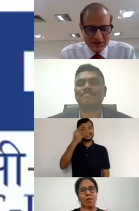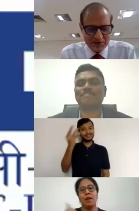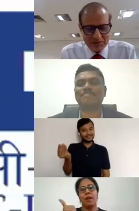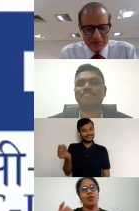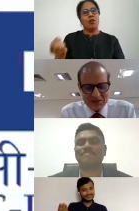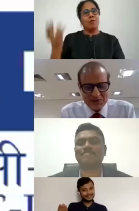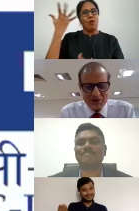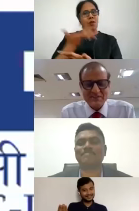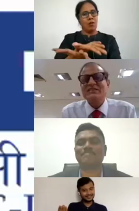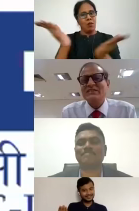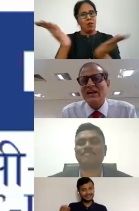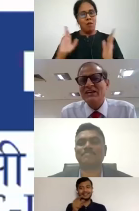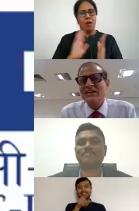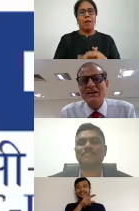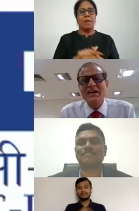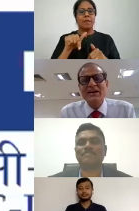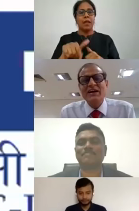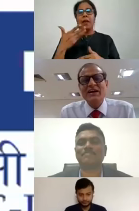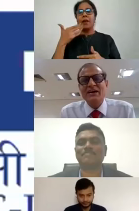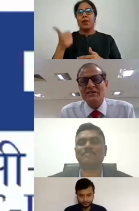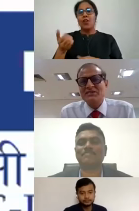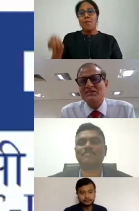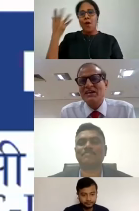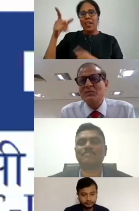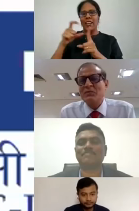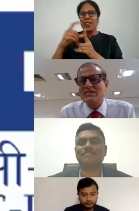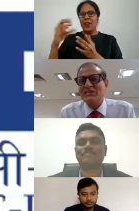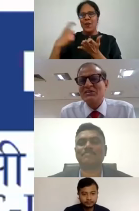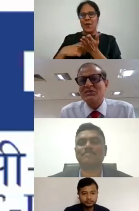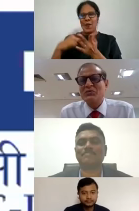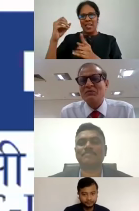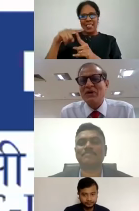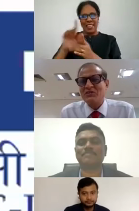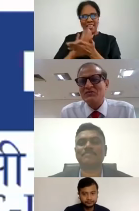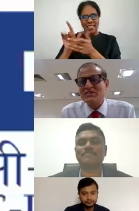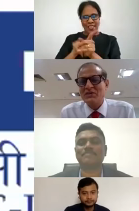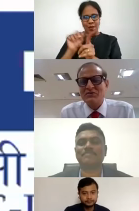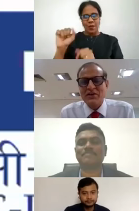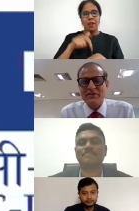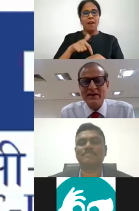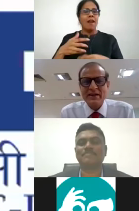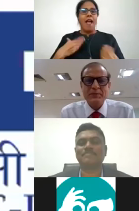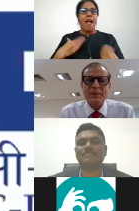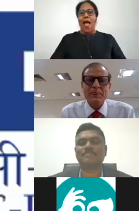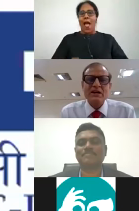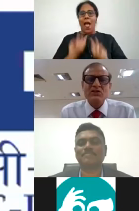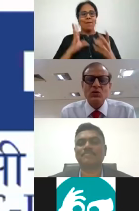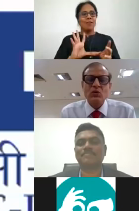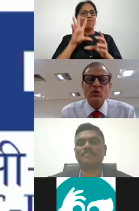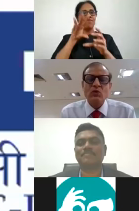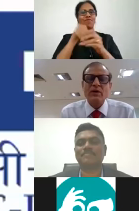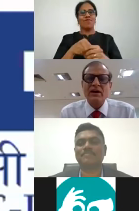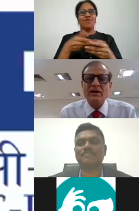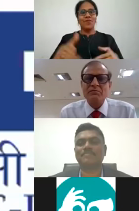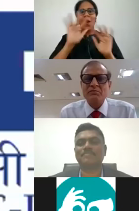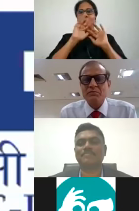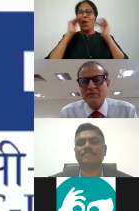Ms. Dorsey Stanley. It's really a pleasure to be part of this World Wi-Fi Day. So,